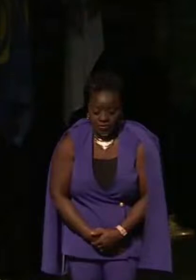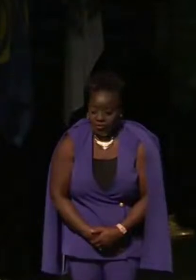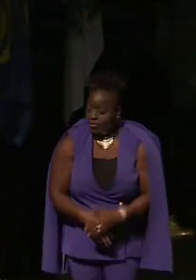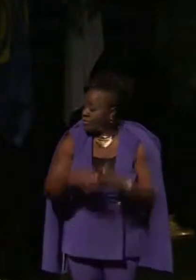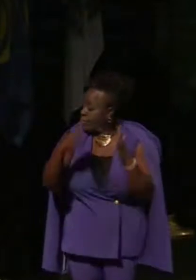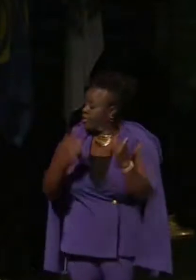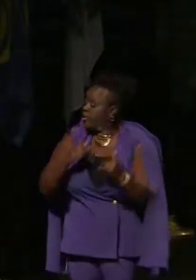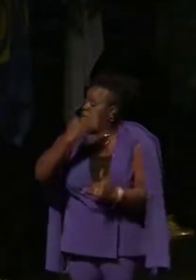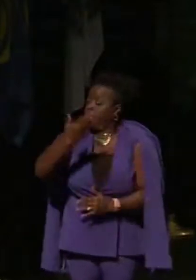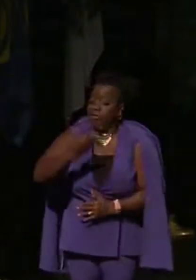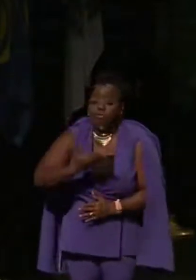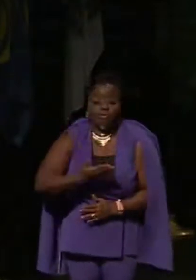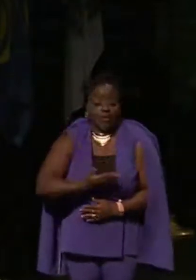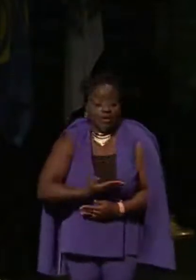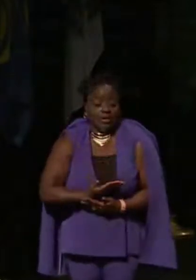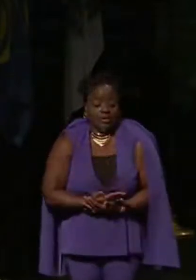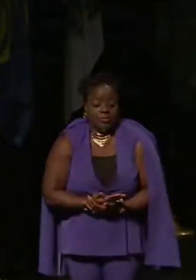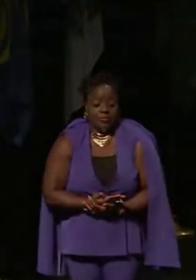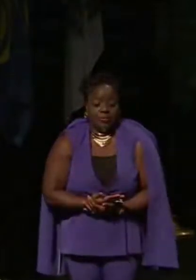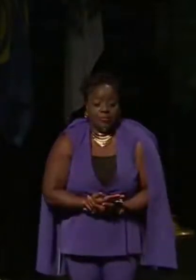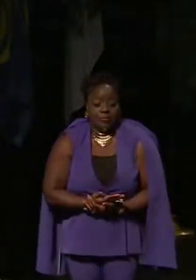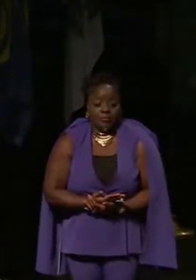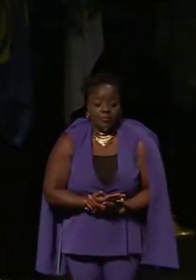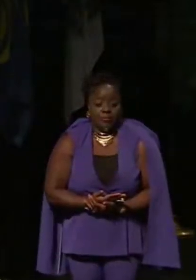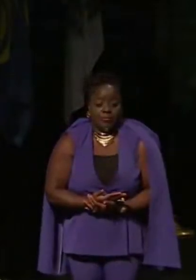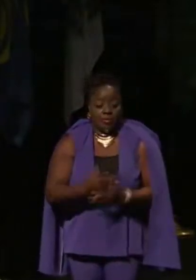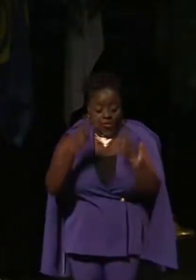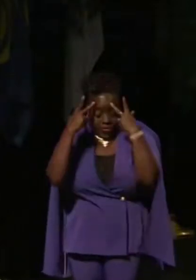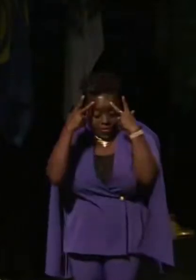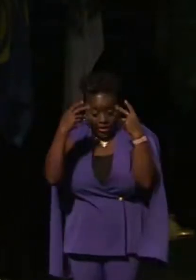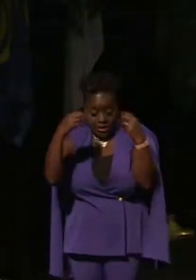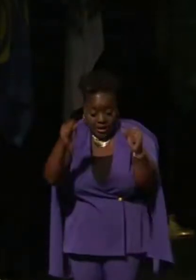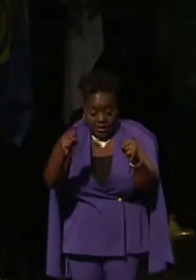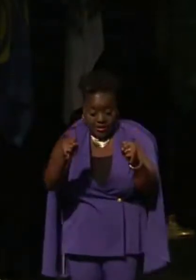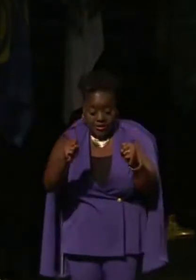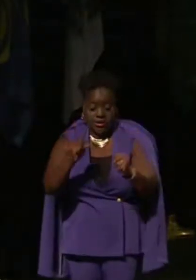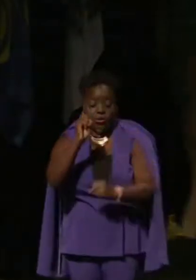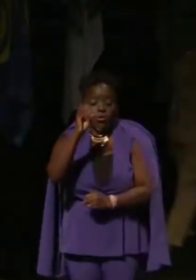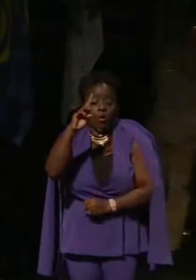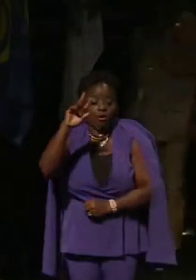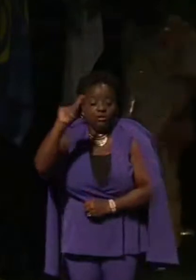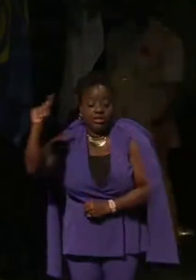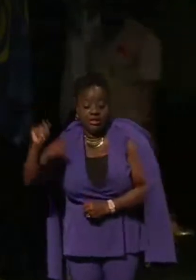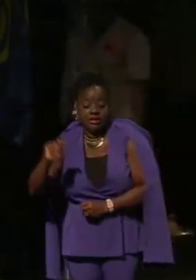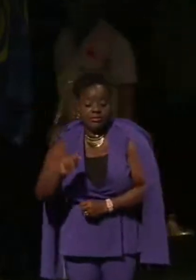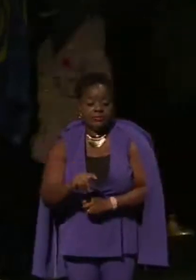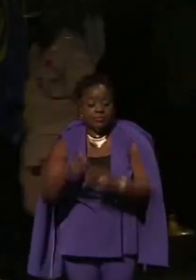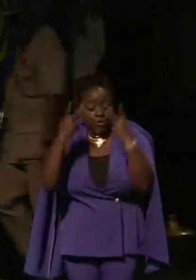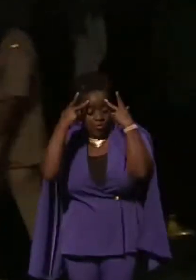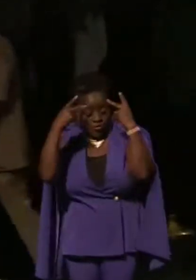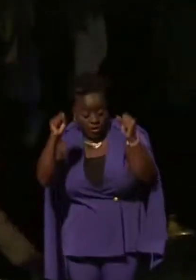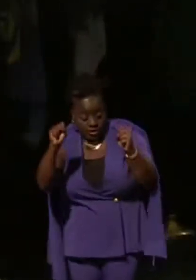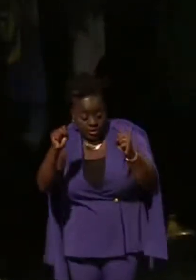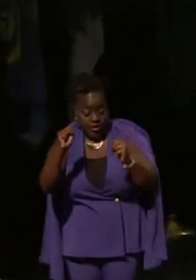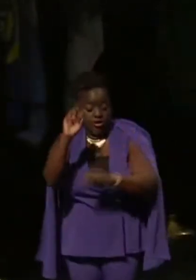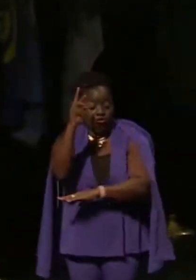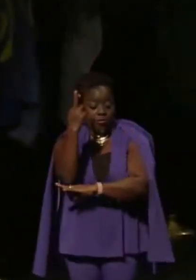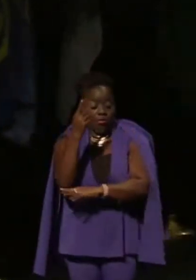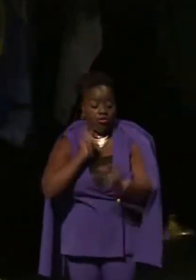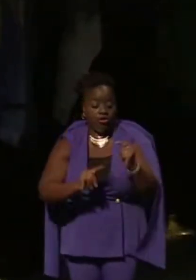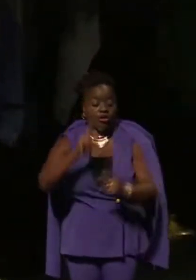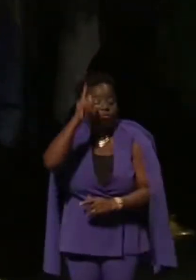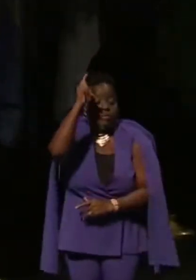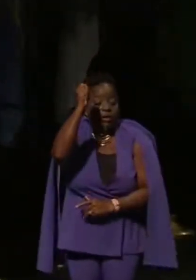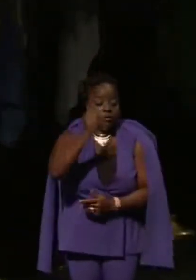I now invite Her Excellency, Ms. Paula Mae Weeks, ORTT, President of the Republic of Trinidad and Tobago